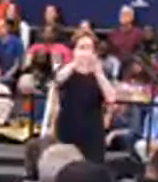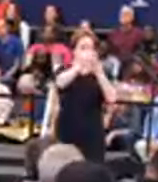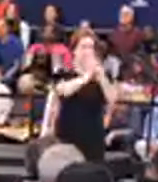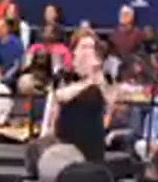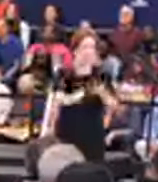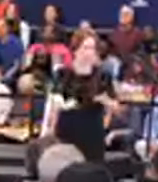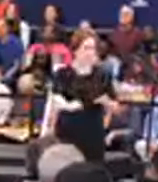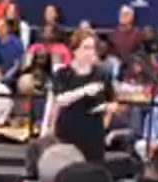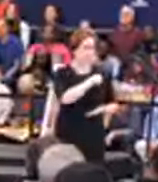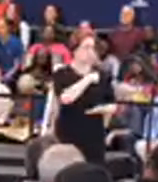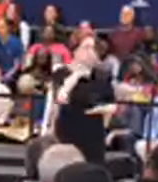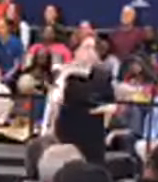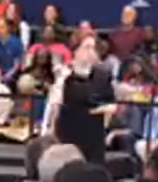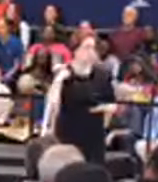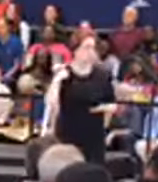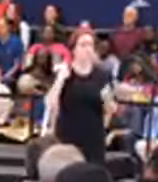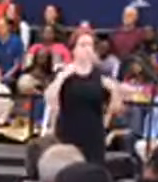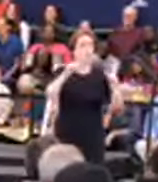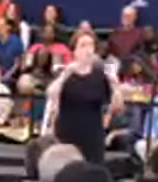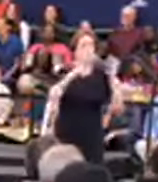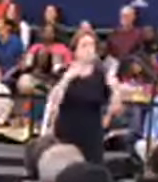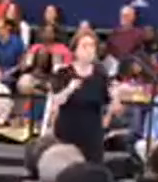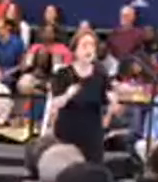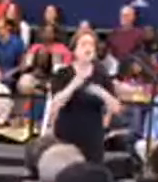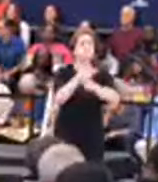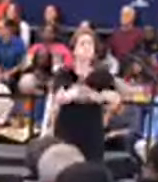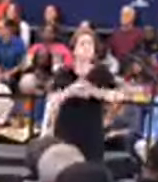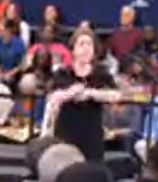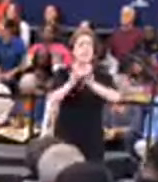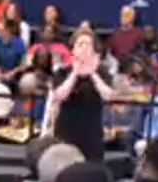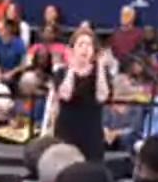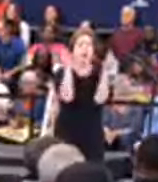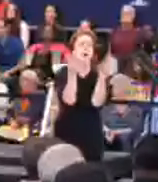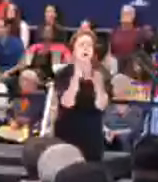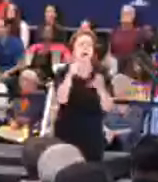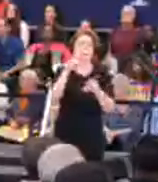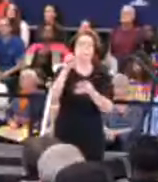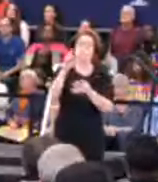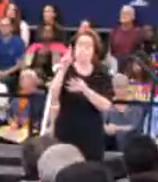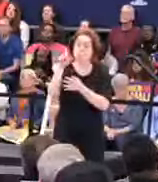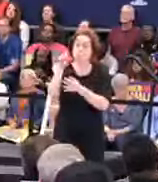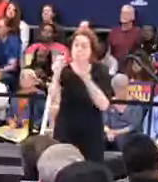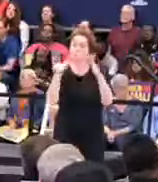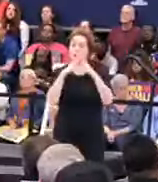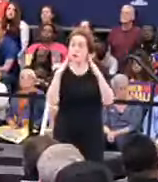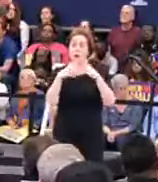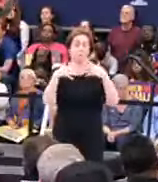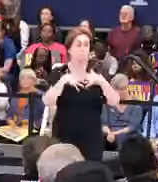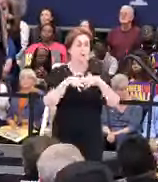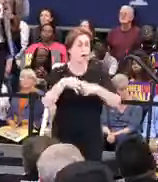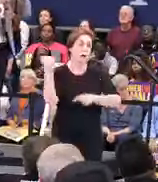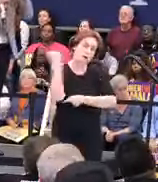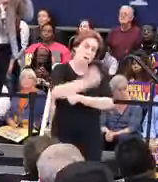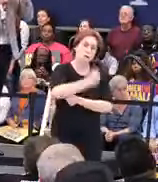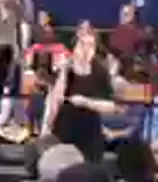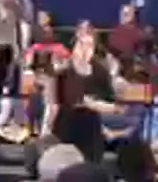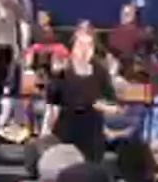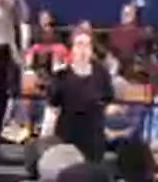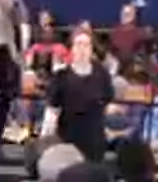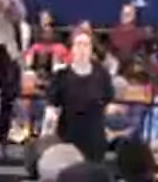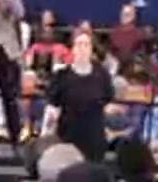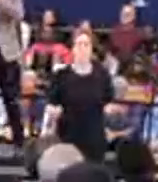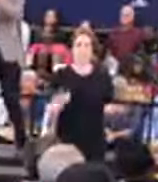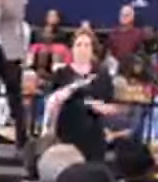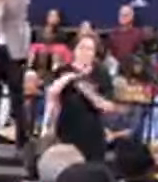to take care of a family. The Lordstown plant shut down. Since this has